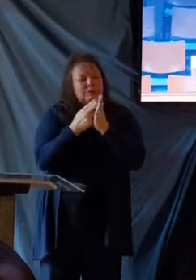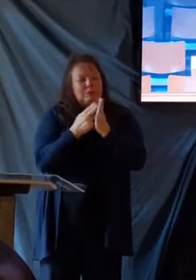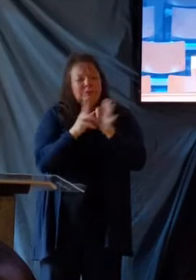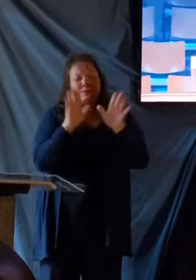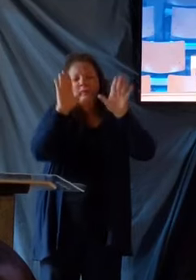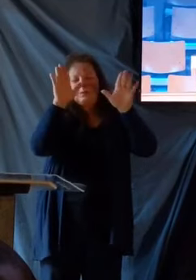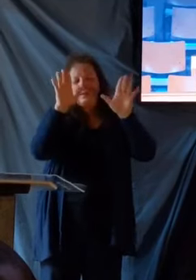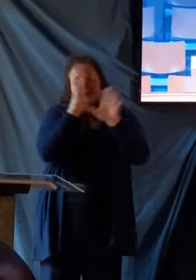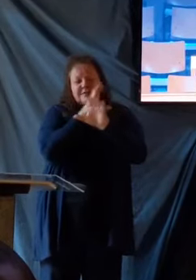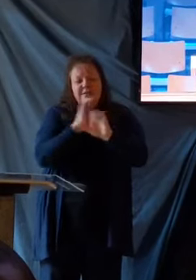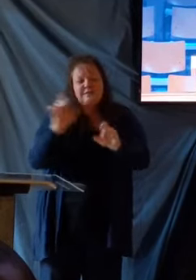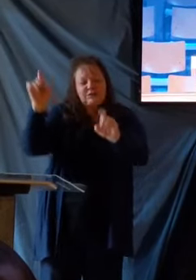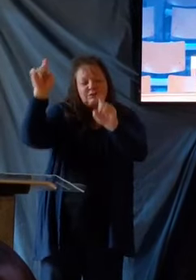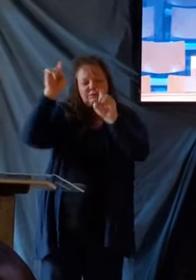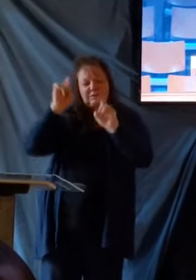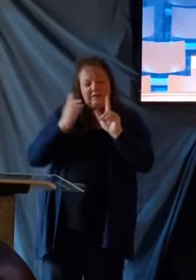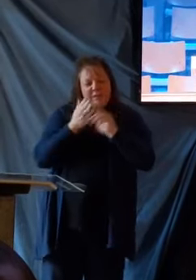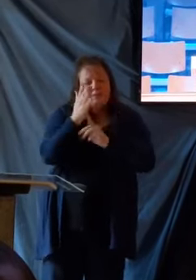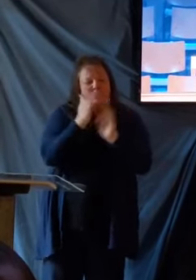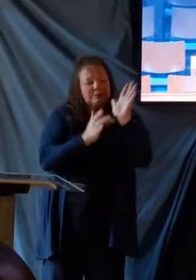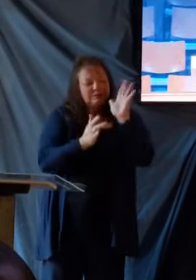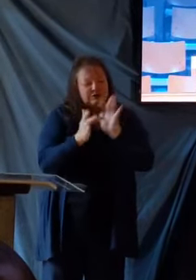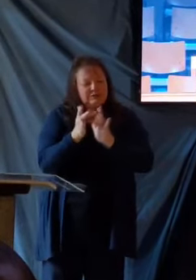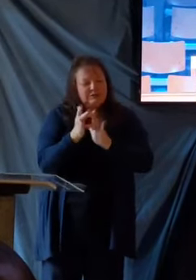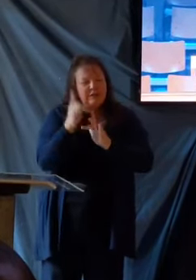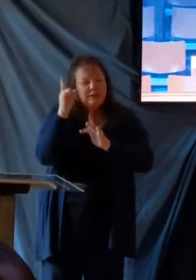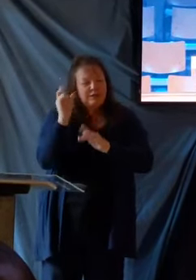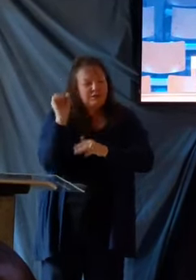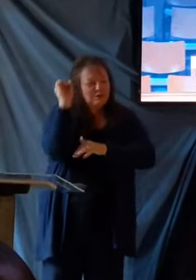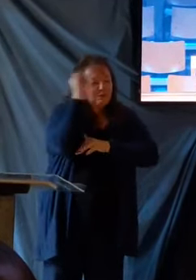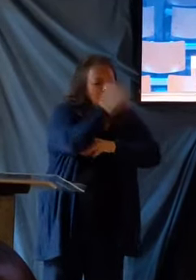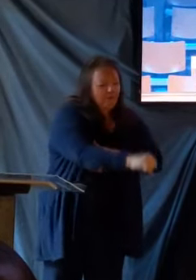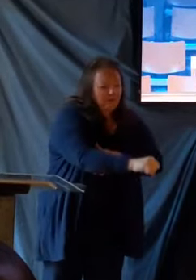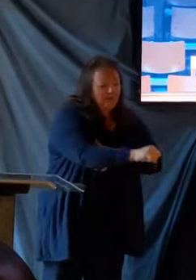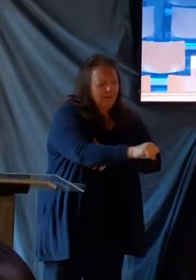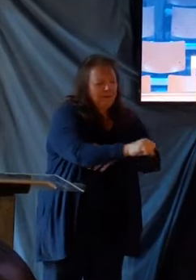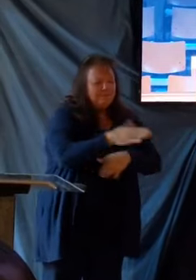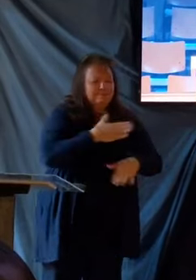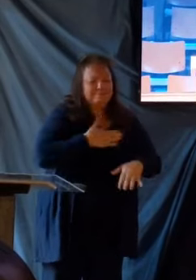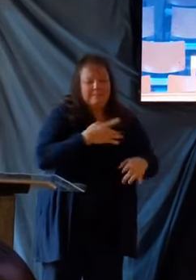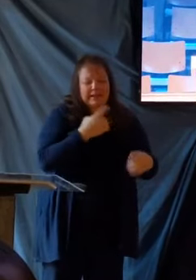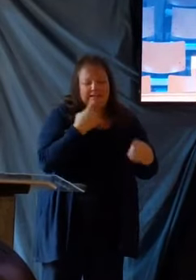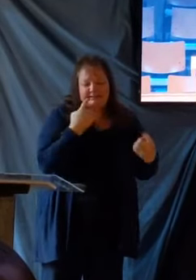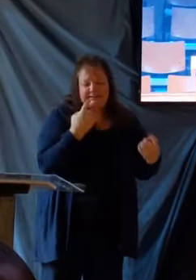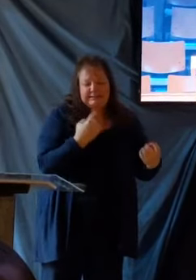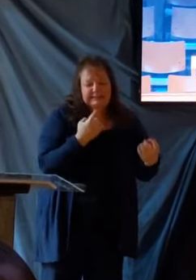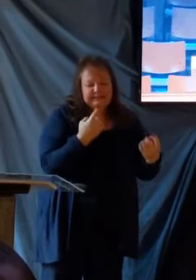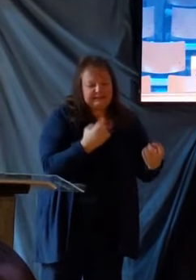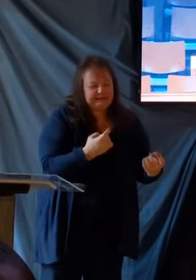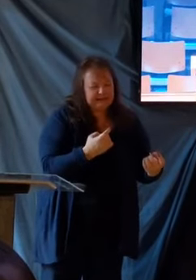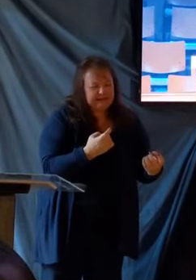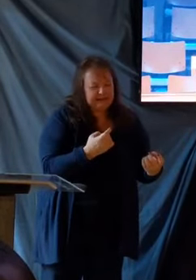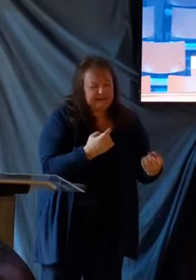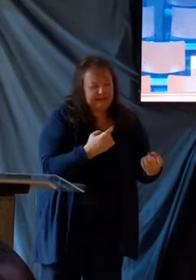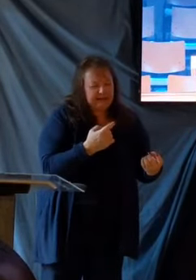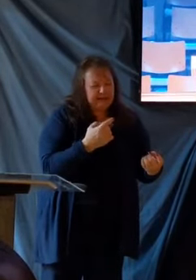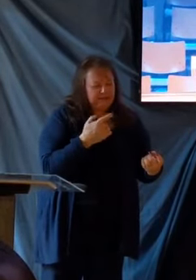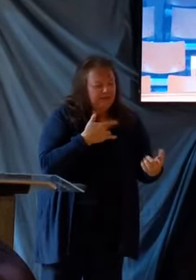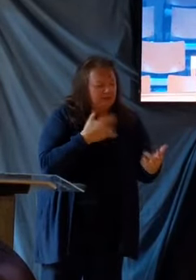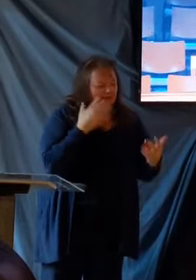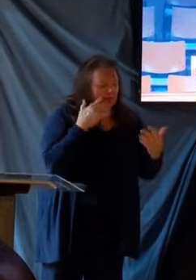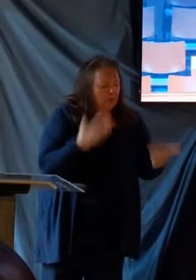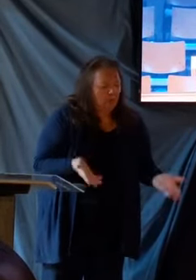of the salvation you provided in Christ that overcomes the wretchedness of our sinful condition, the